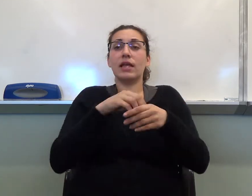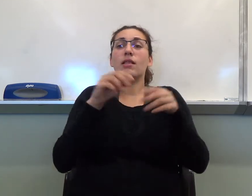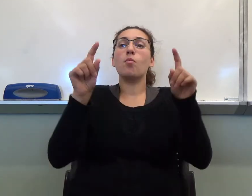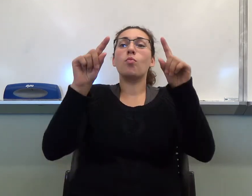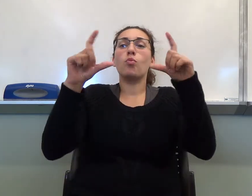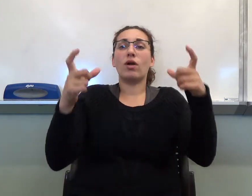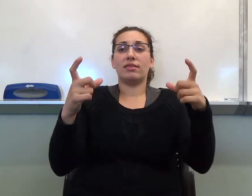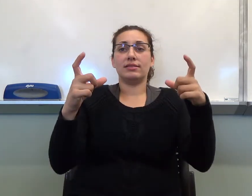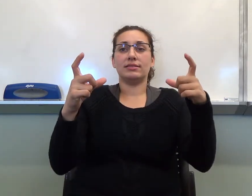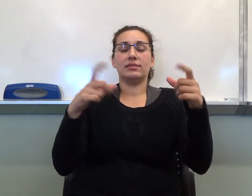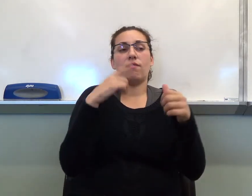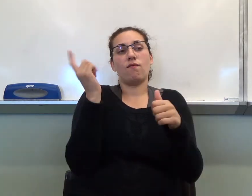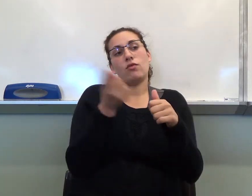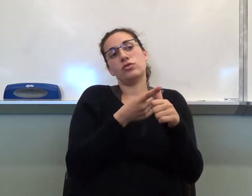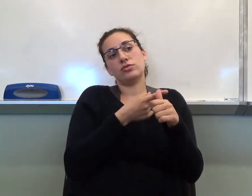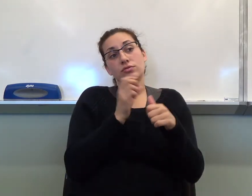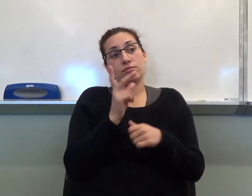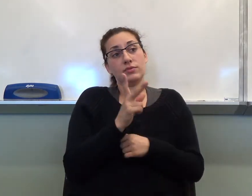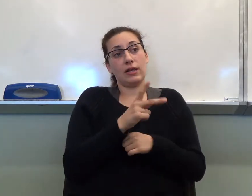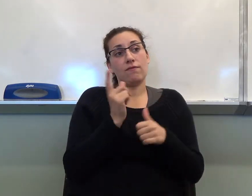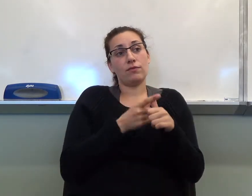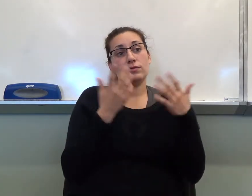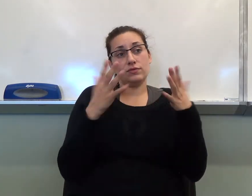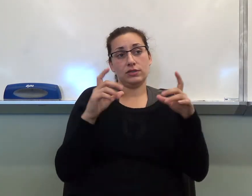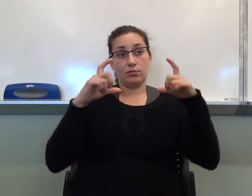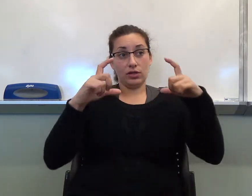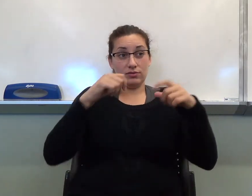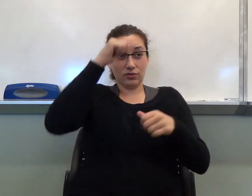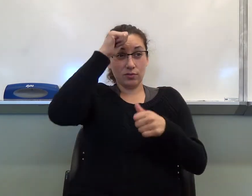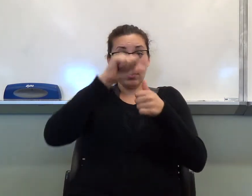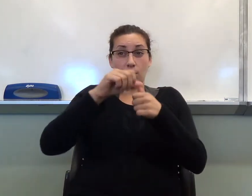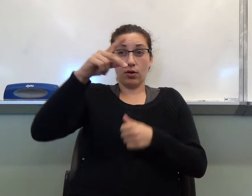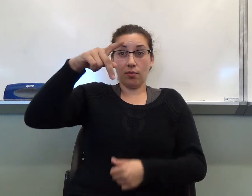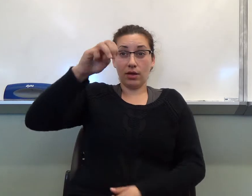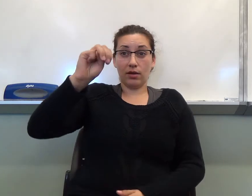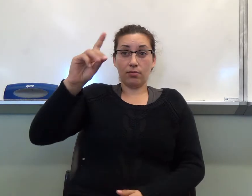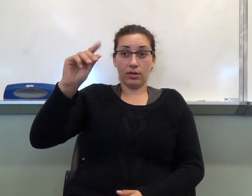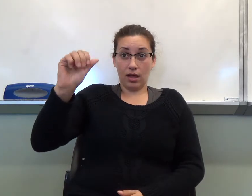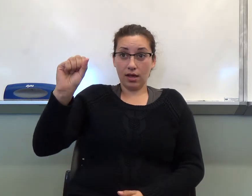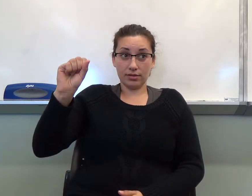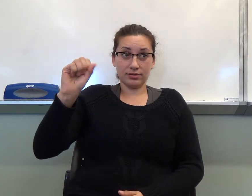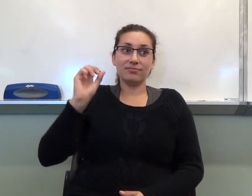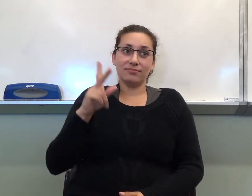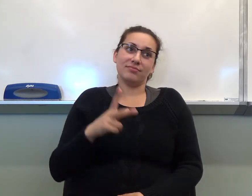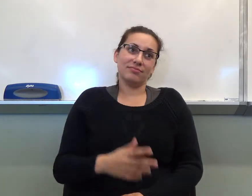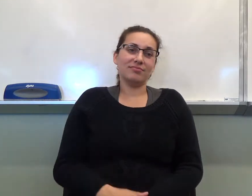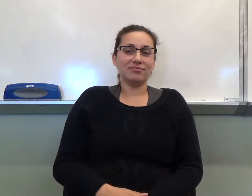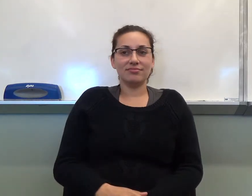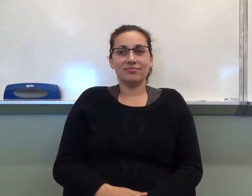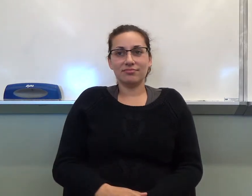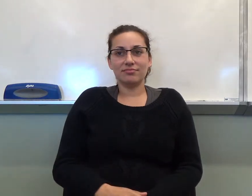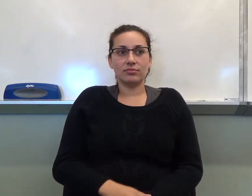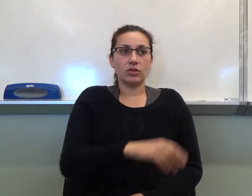right? Does this bring back any memories? Yeah, PEMDAS. Okay. So